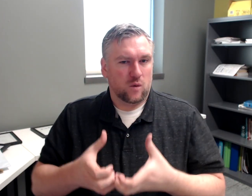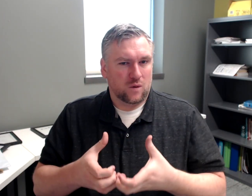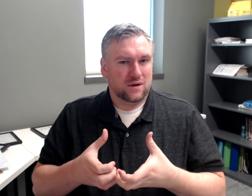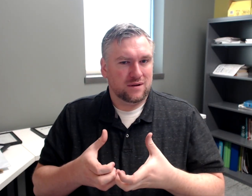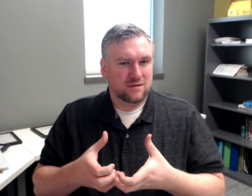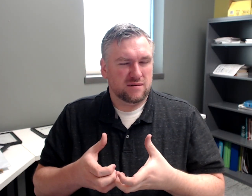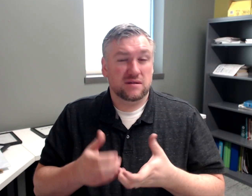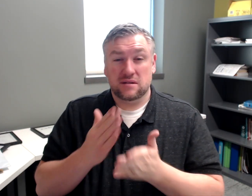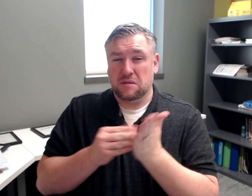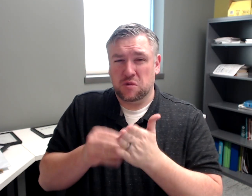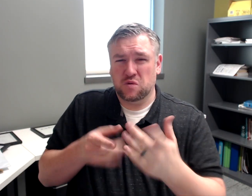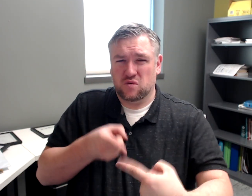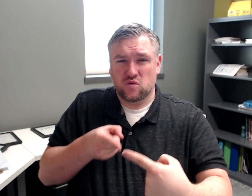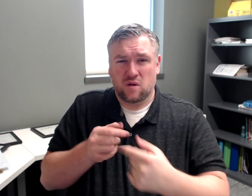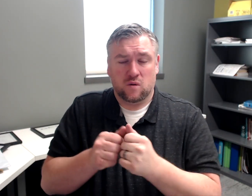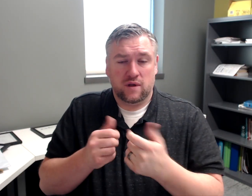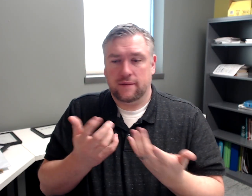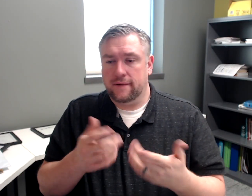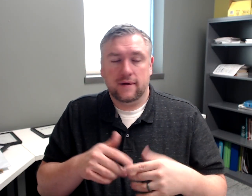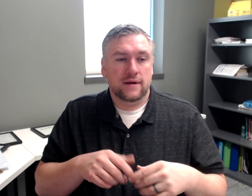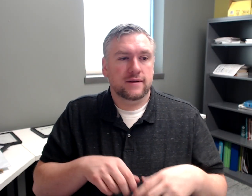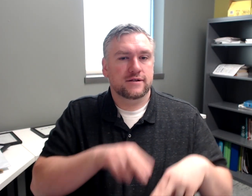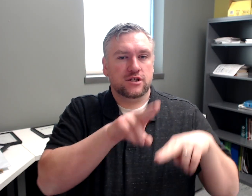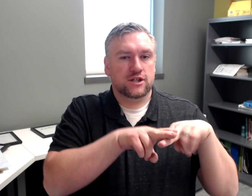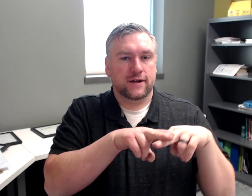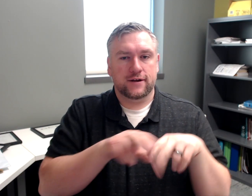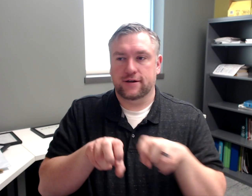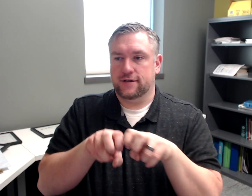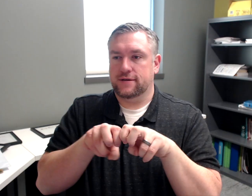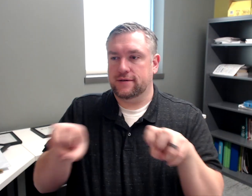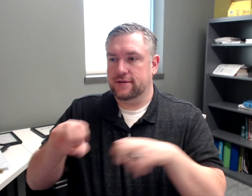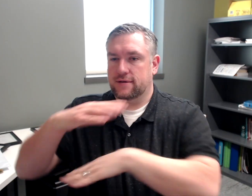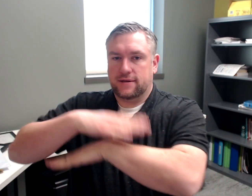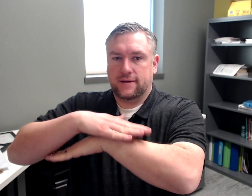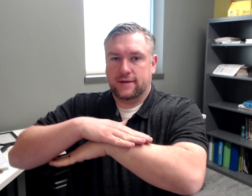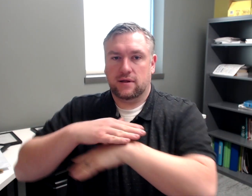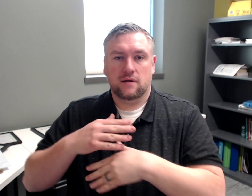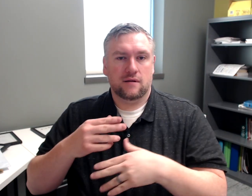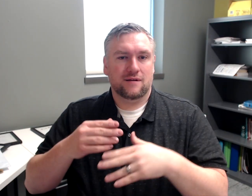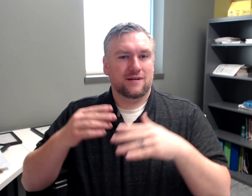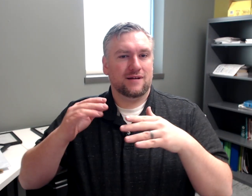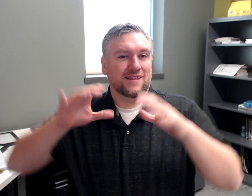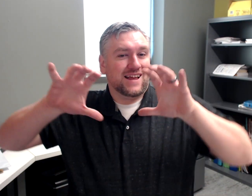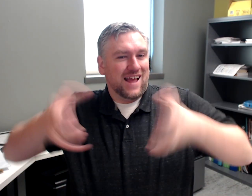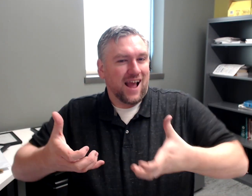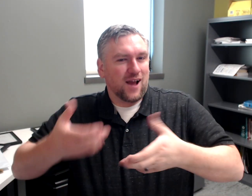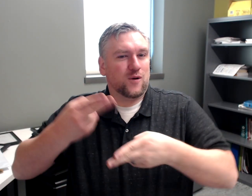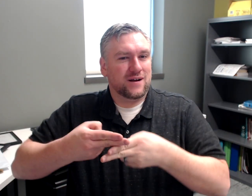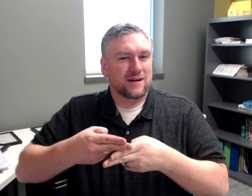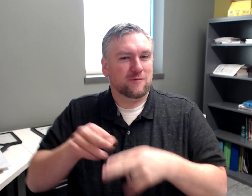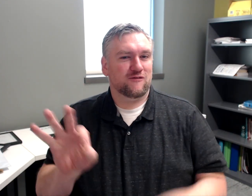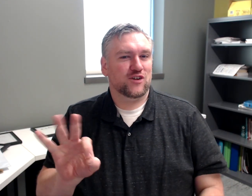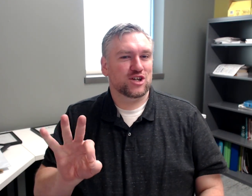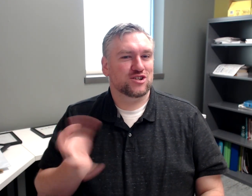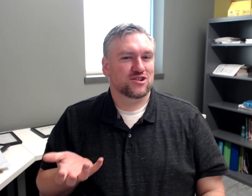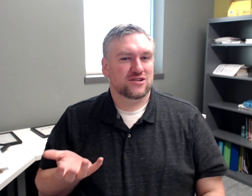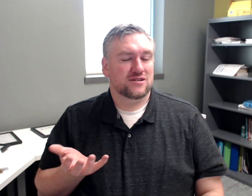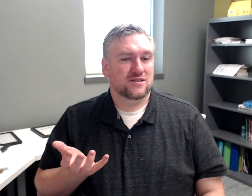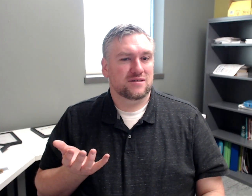Name the category for N. Some students struggle with categories. They'll say table, couch, chair, I don't know what that is.